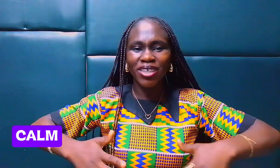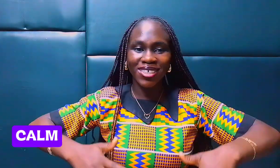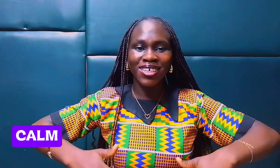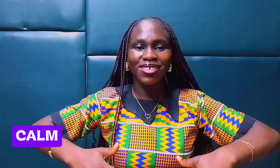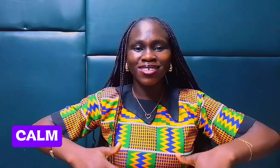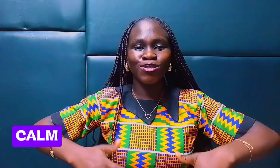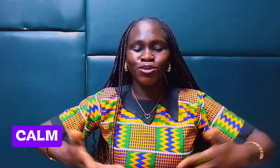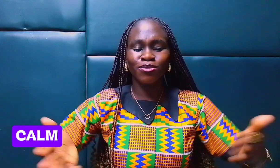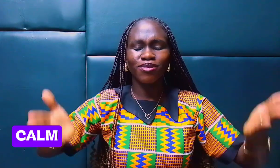at ease. So